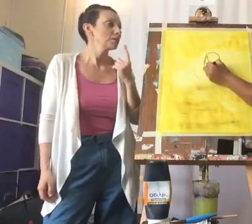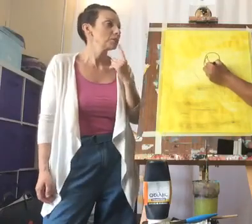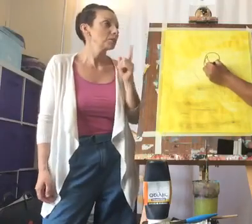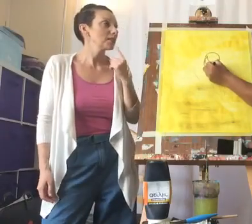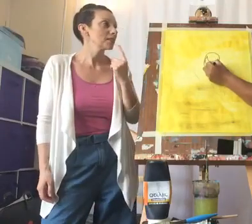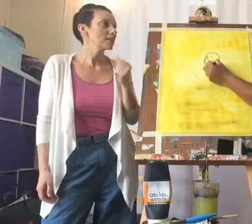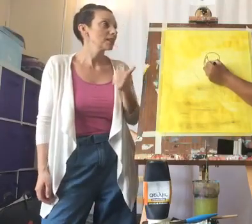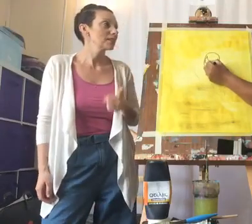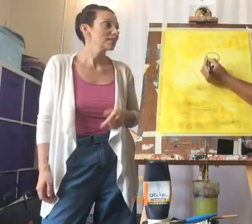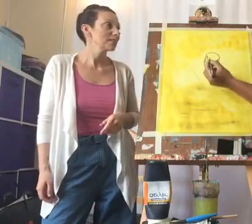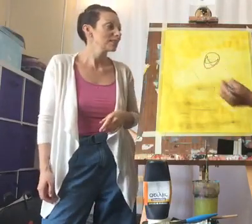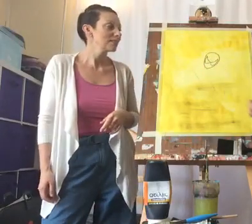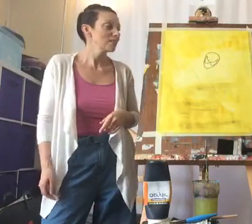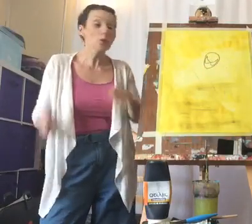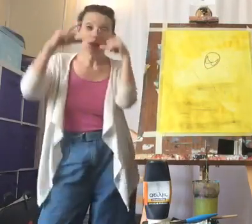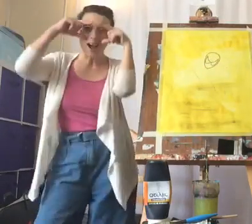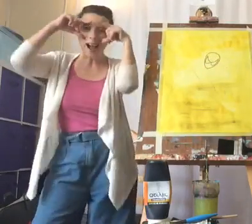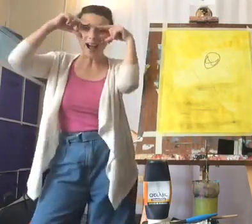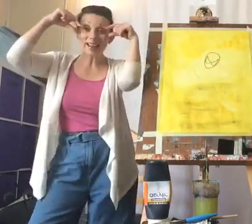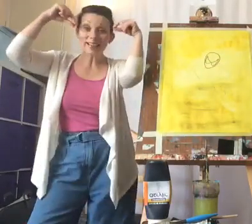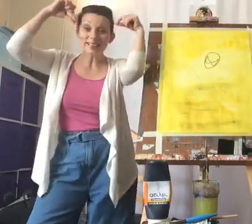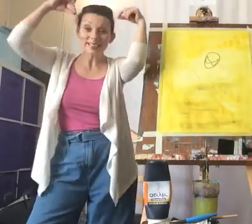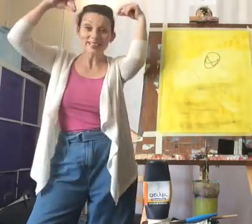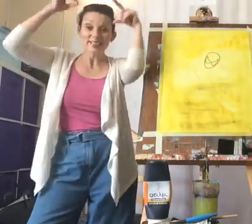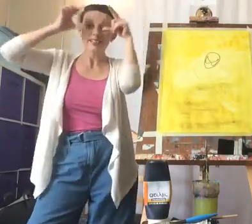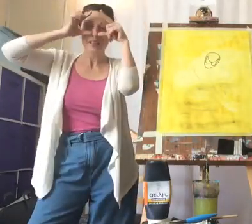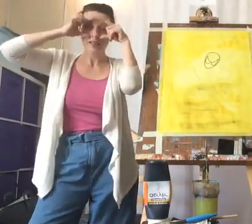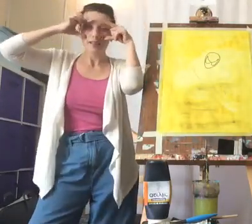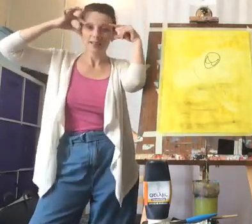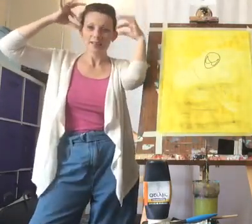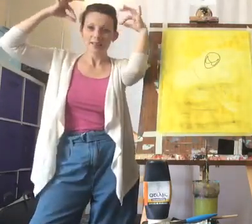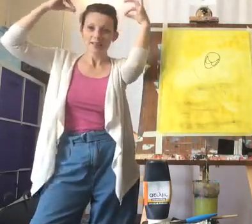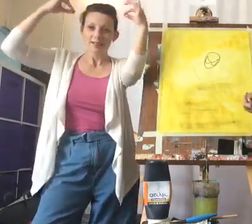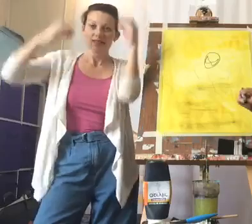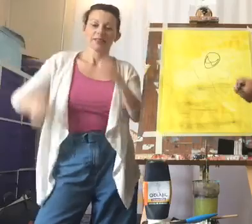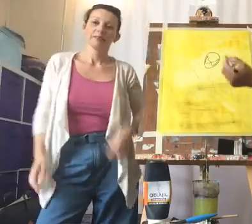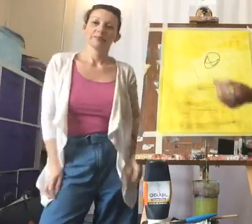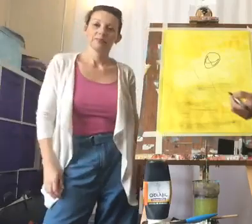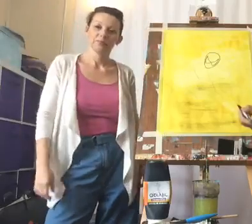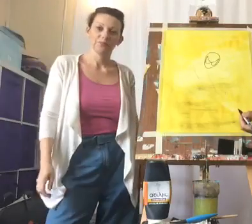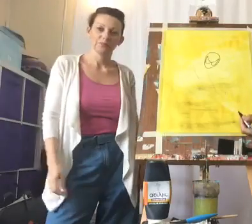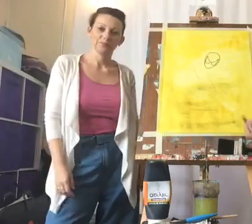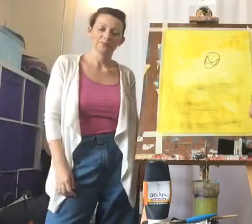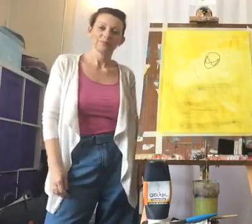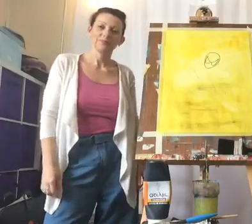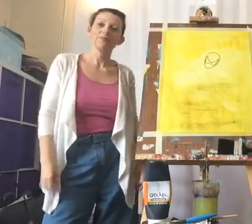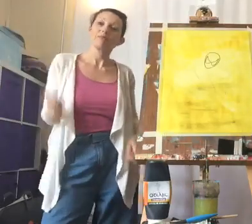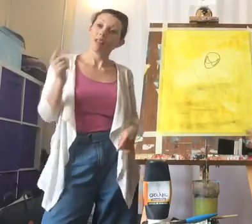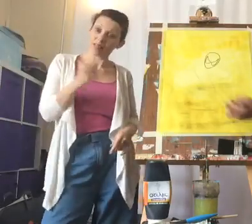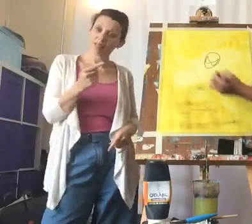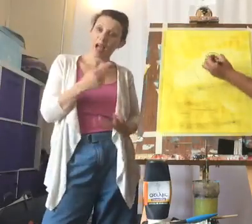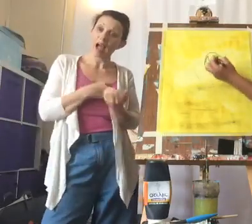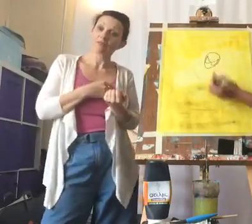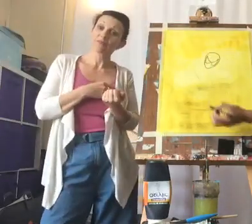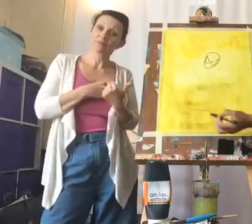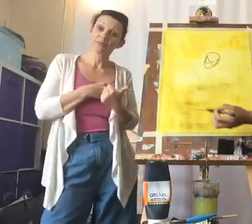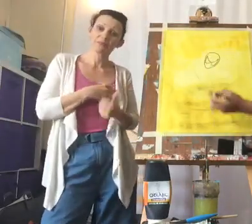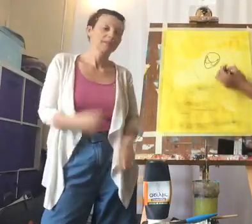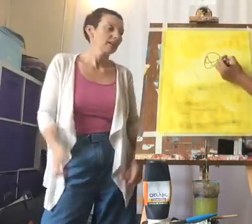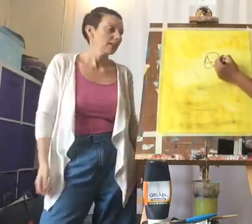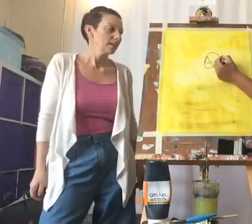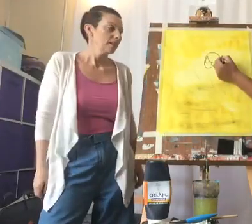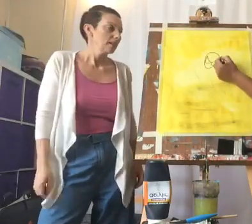So, what are we going to say next? Oh, eyes. Eyes. So, there, you got that. And